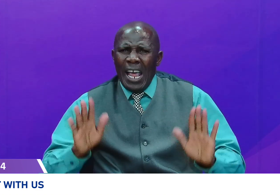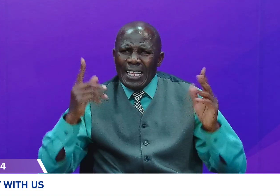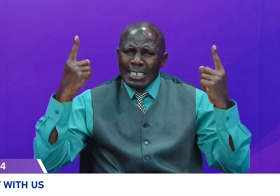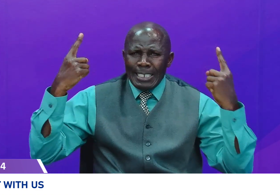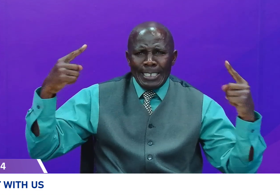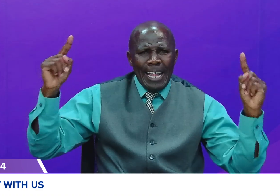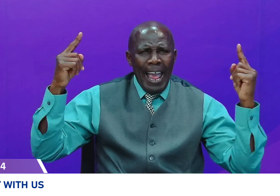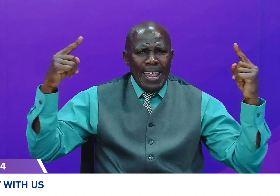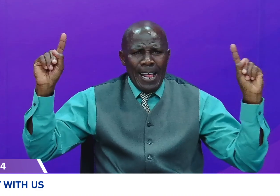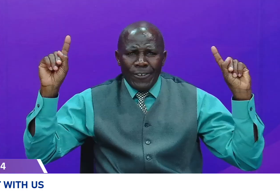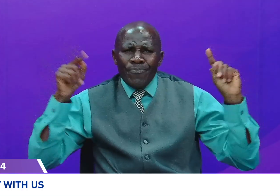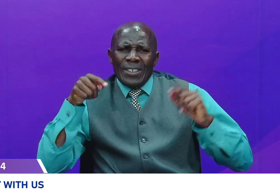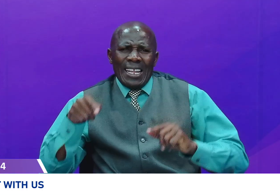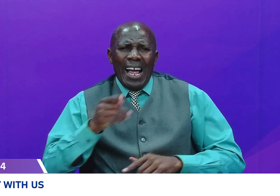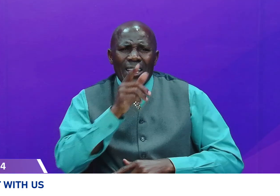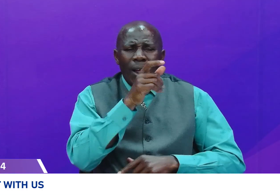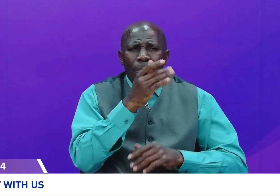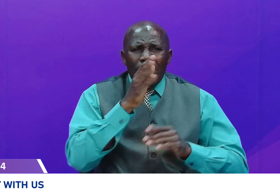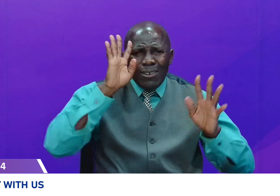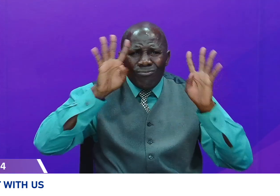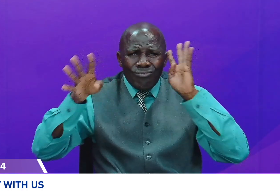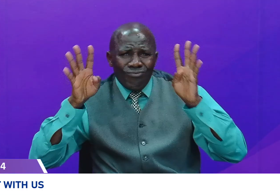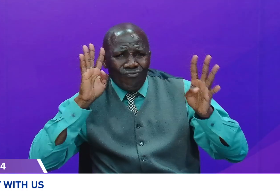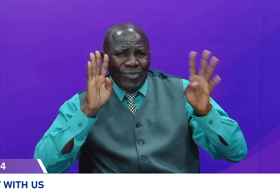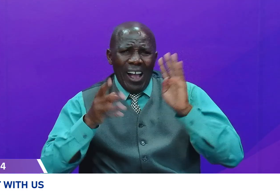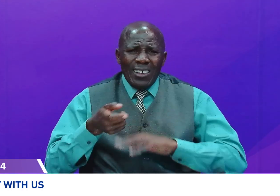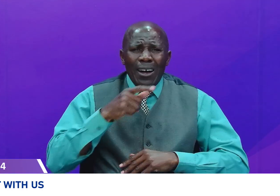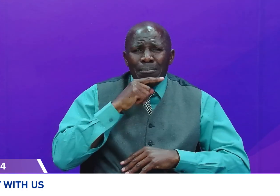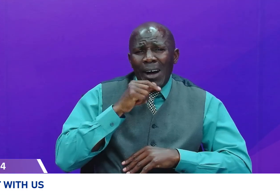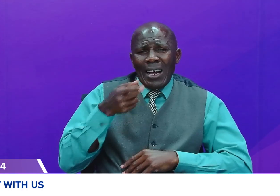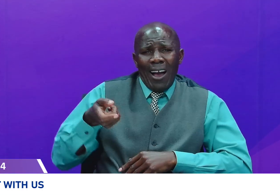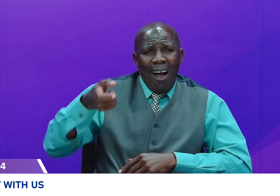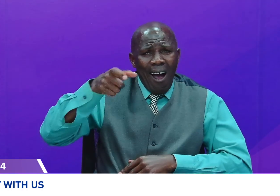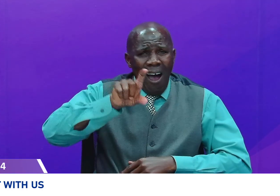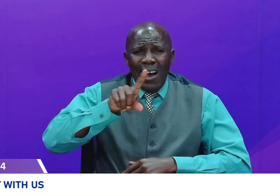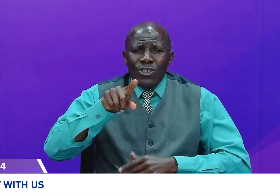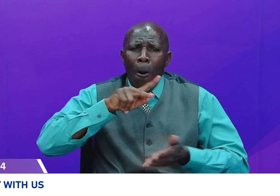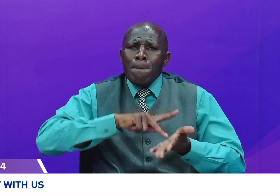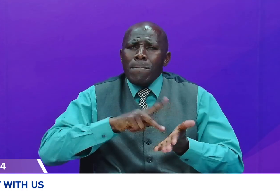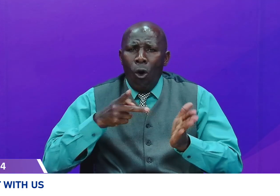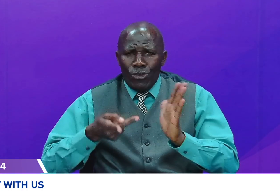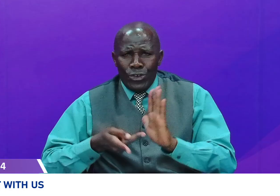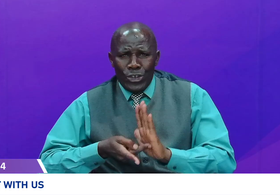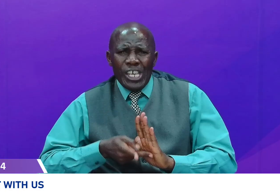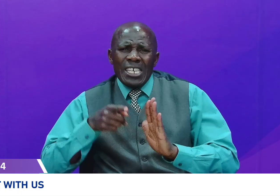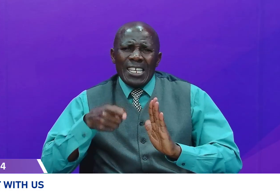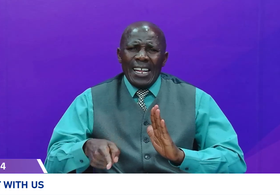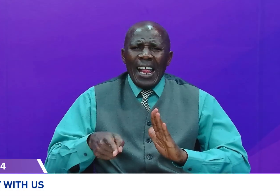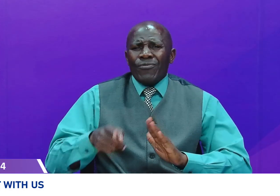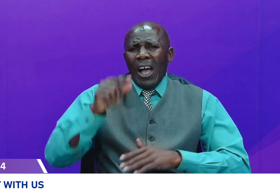The president urged recipients to use the funds responsibly, stressing that accountability and prudent